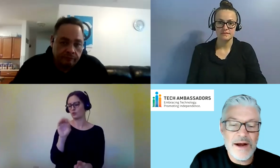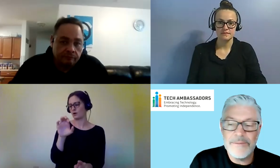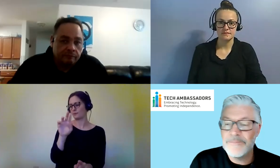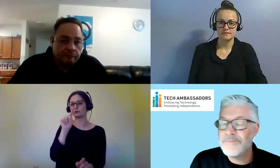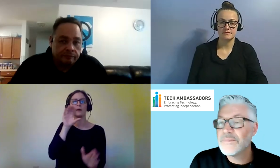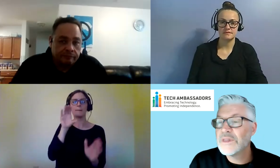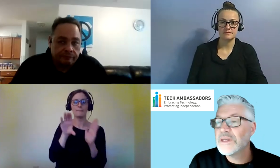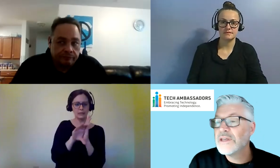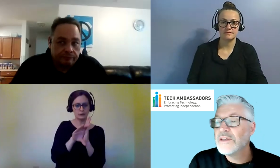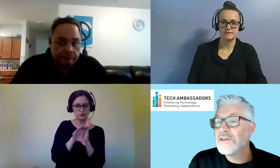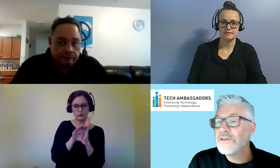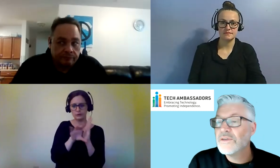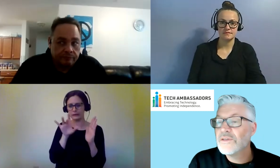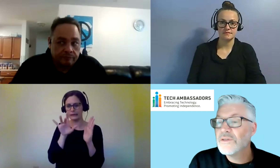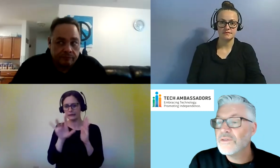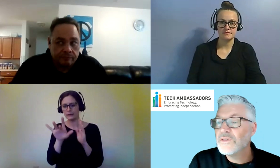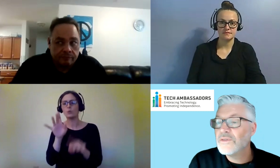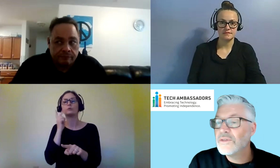right there.